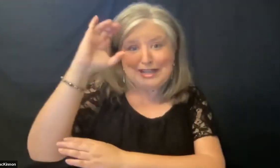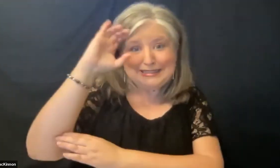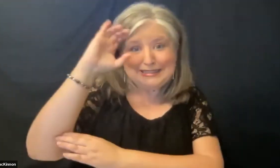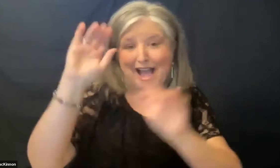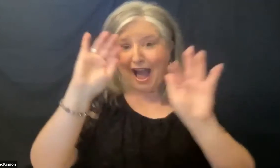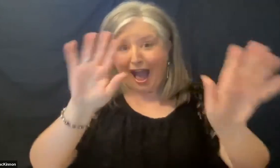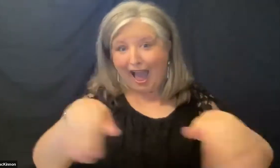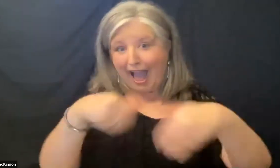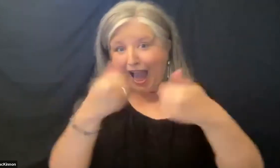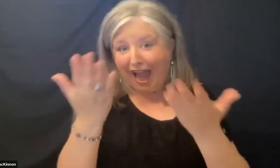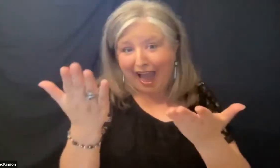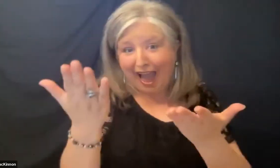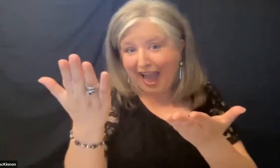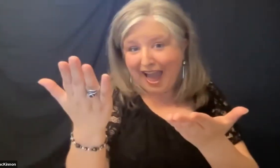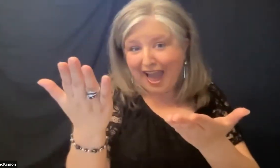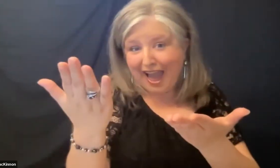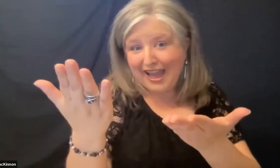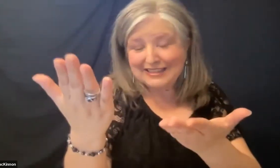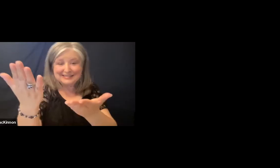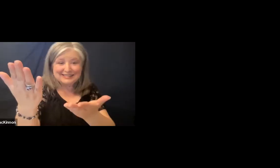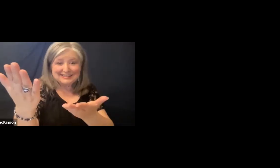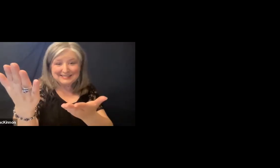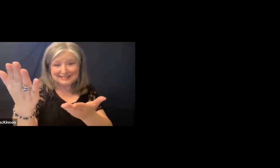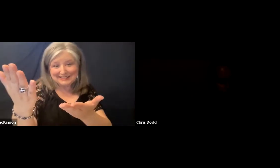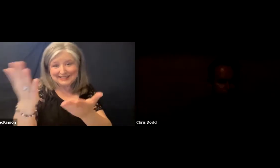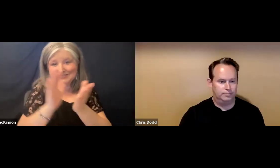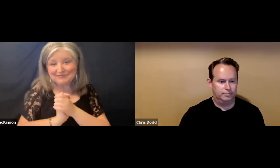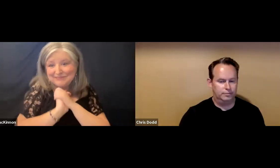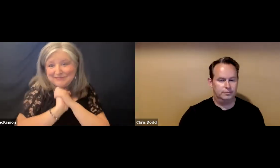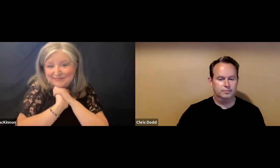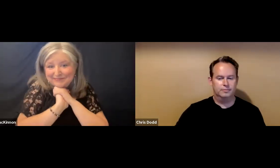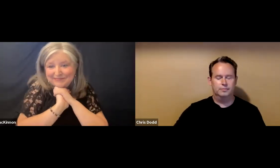Please give a warm welcome to Chris Dodd. Over to you, Chris.